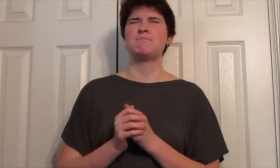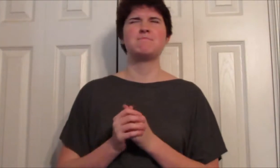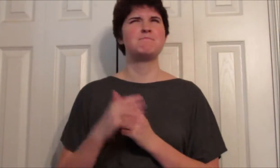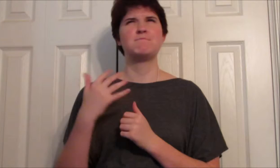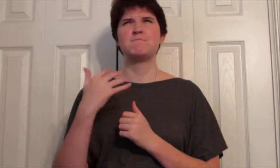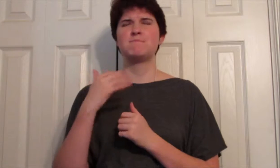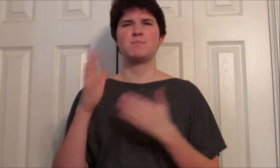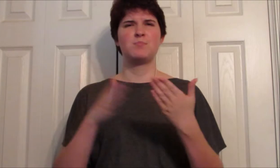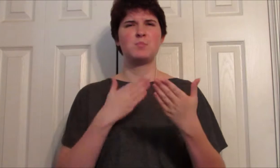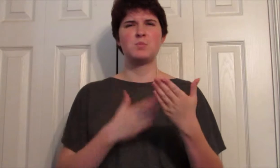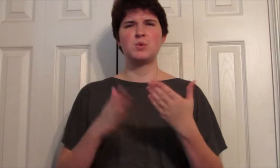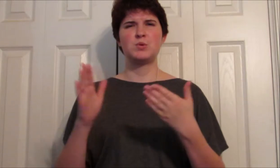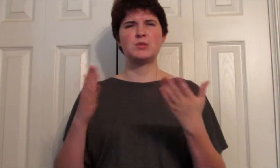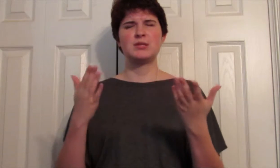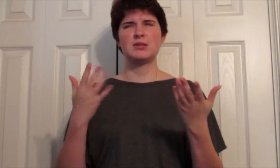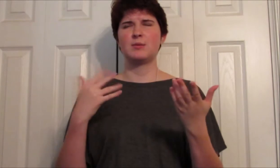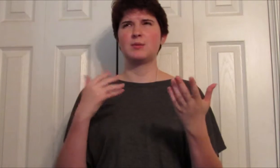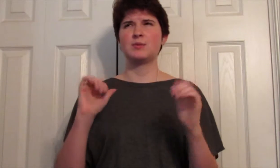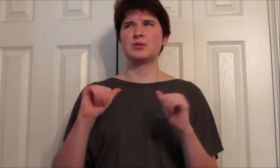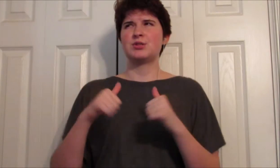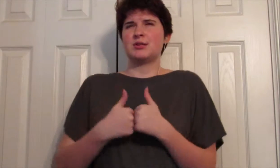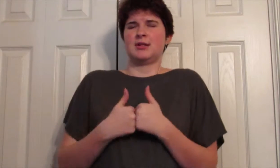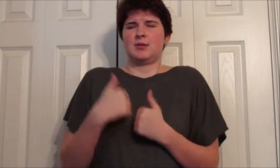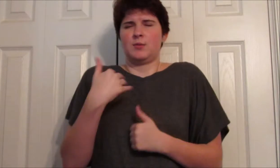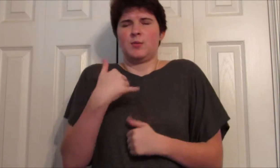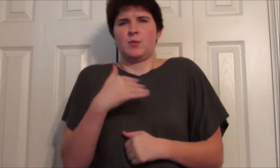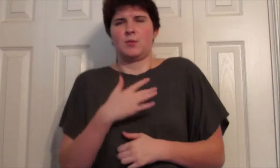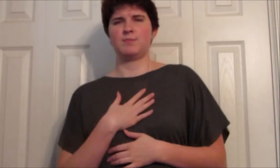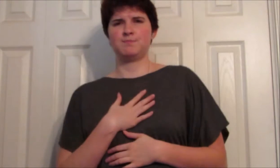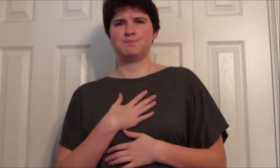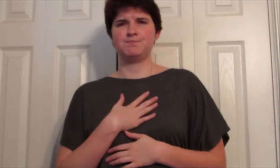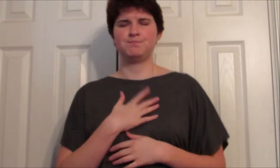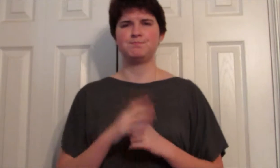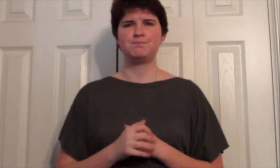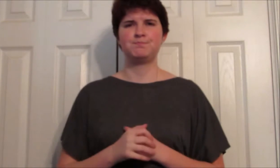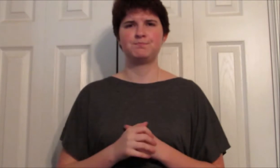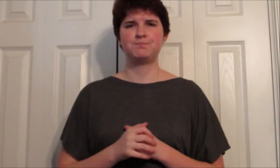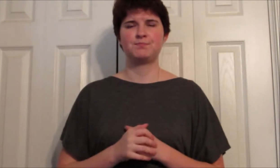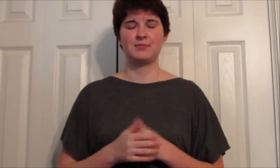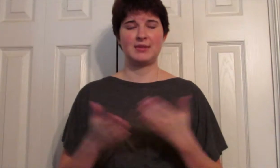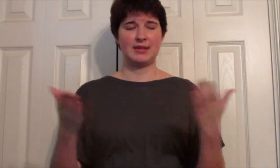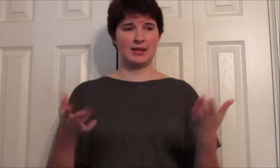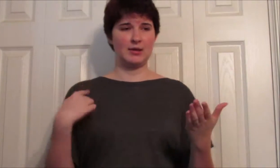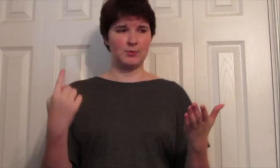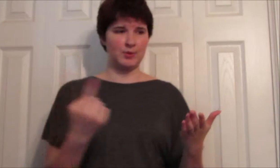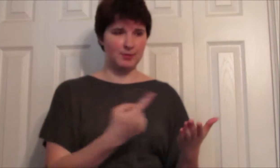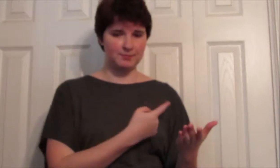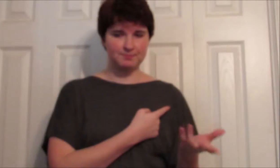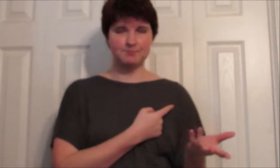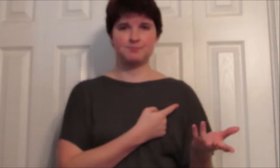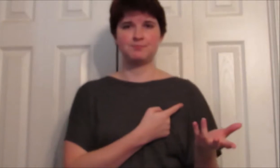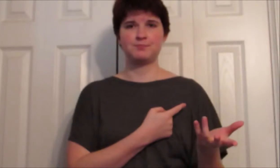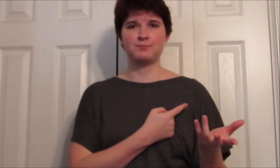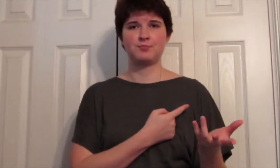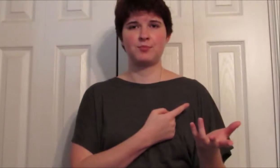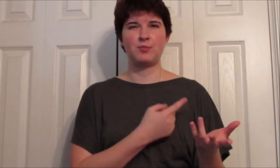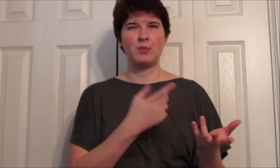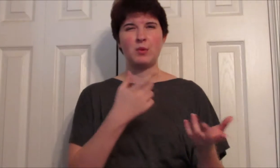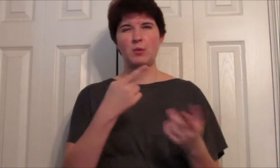Just a lot of challenging stuff already this morning. And here we are, just